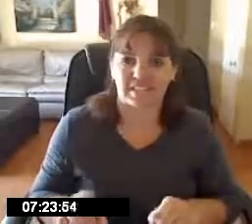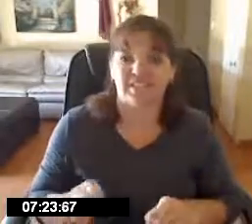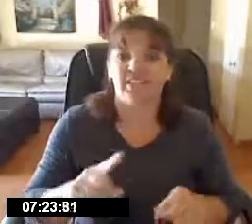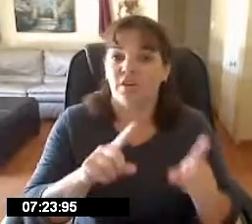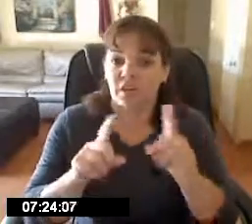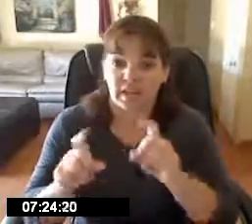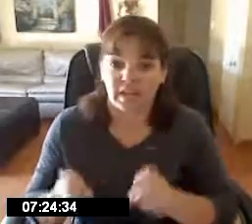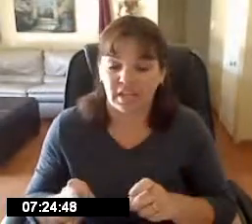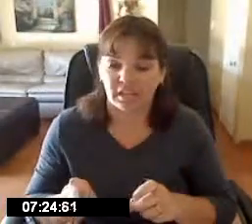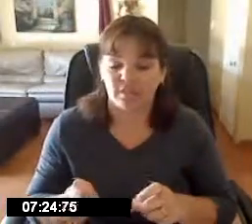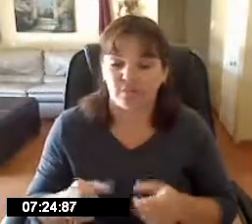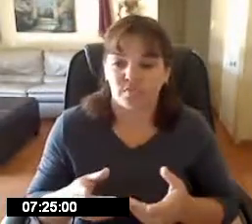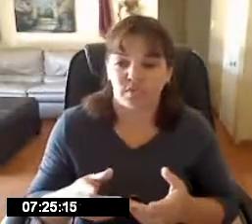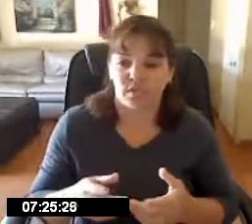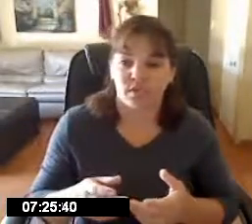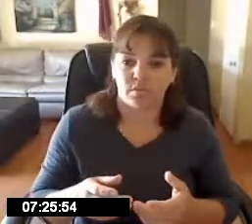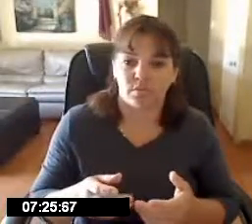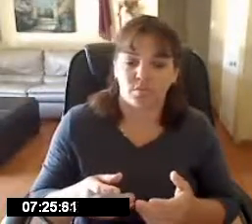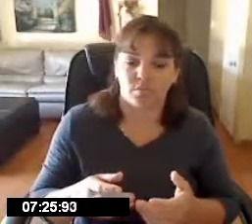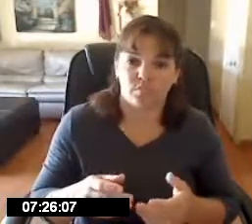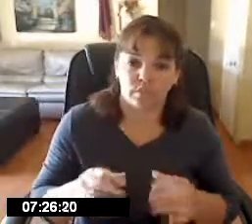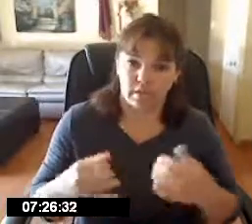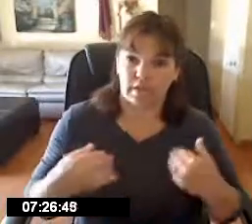is attending a deaf event beneficial to you?